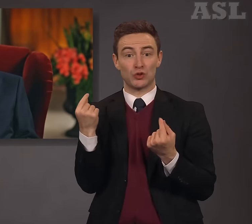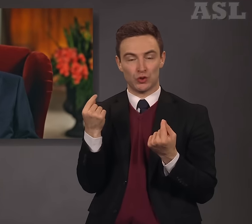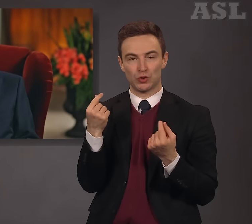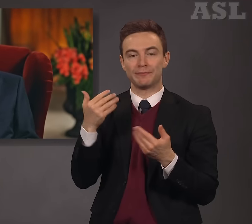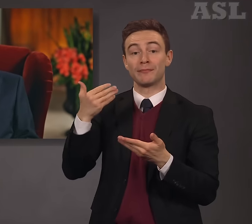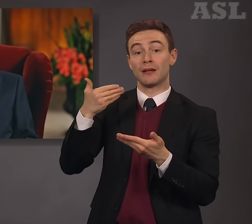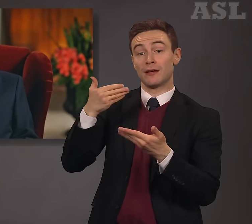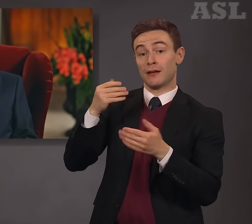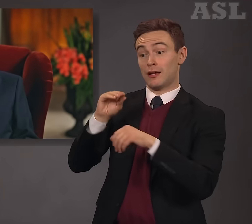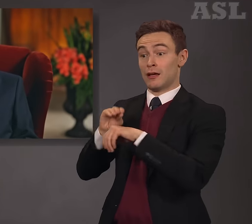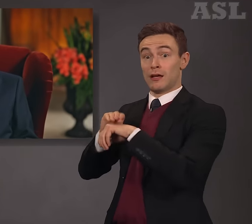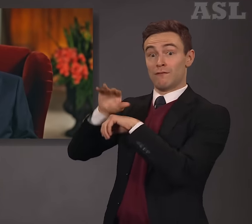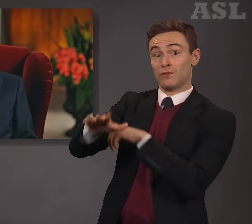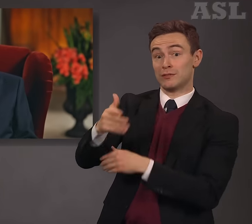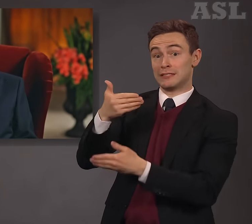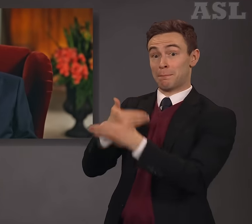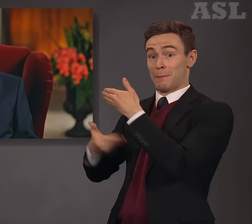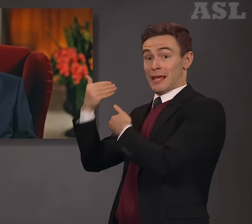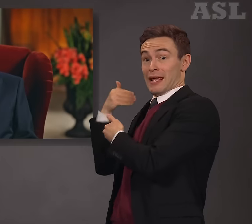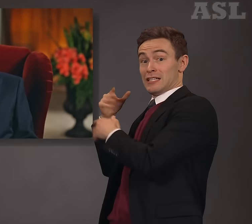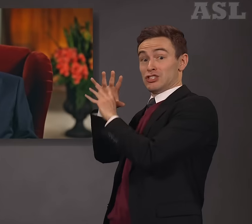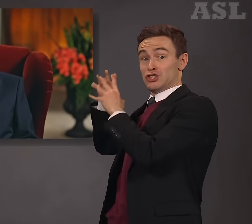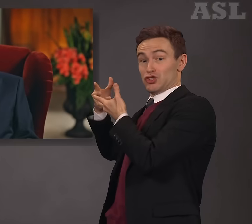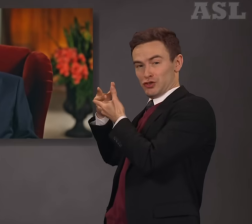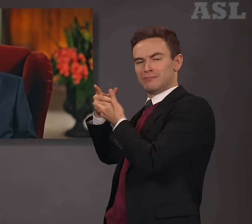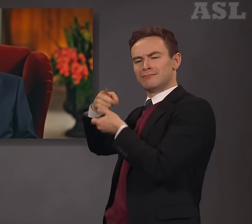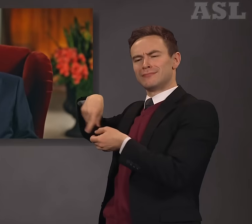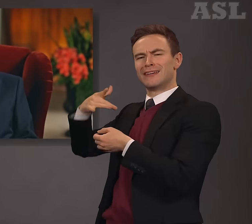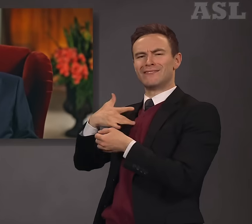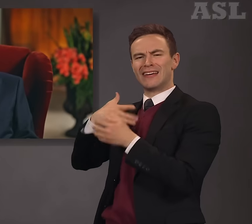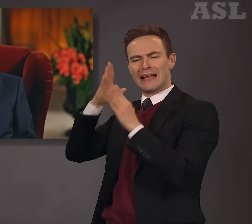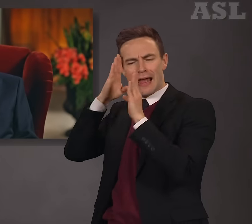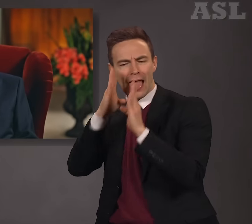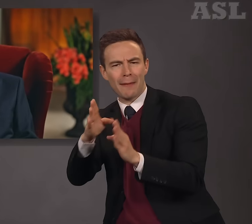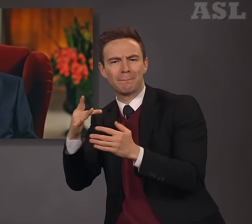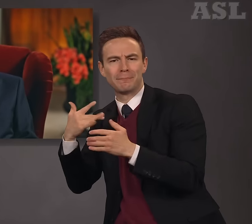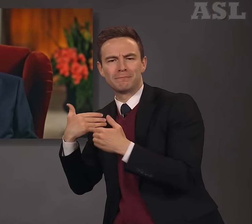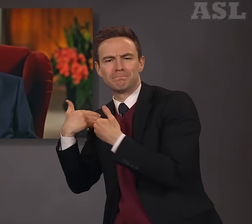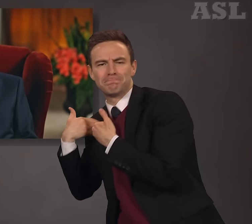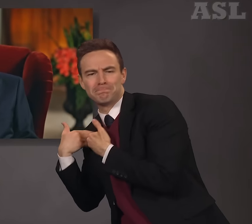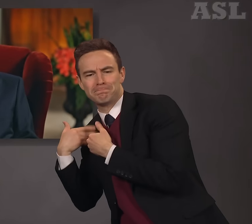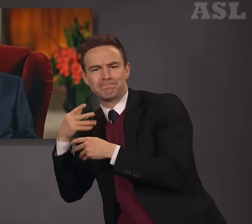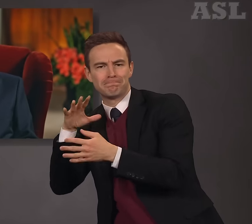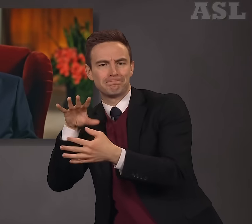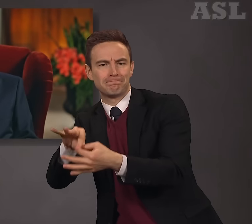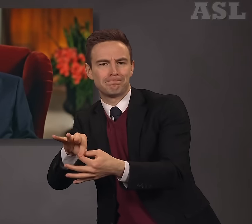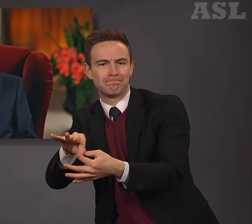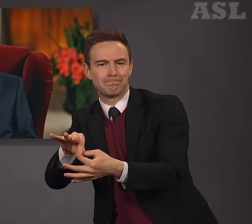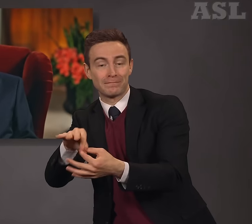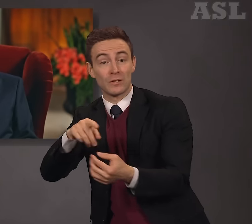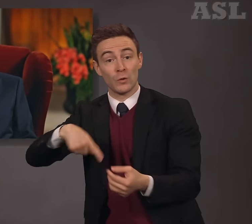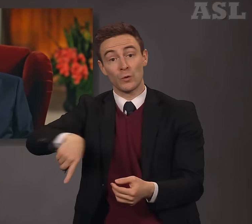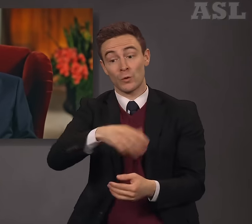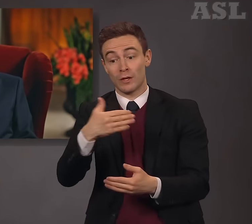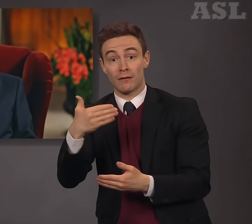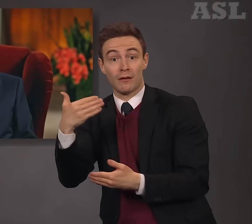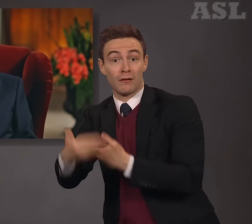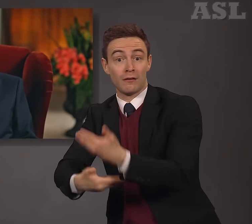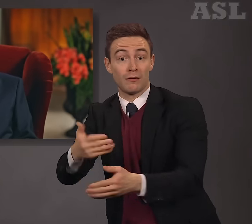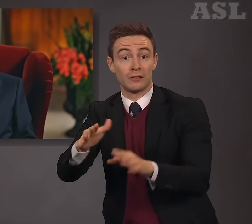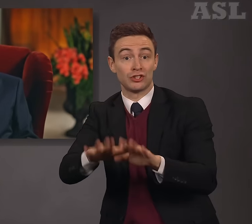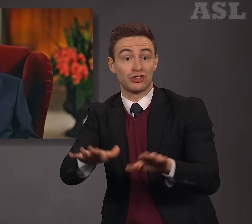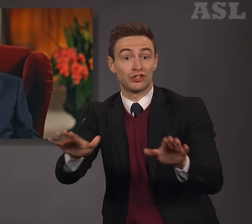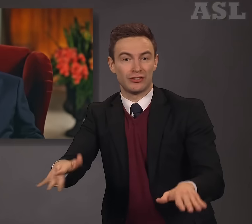the fathers to the children and the heart of the children to their fathers.